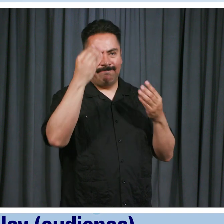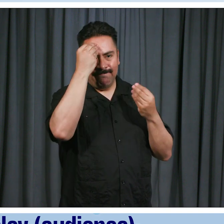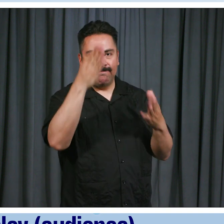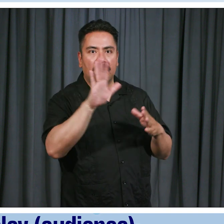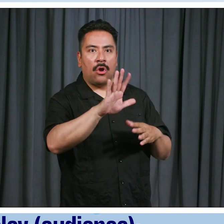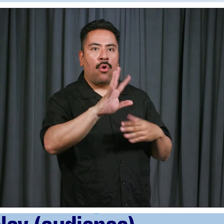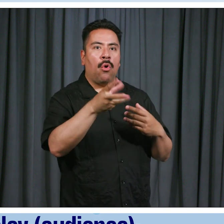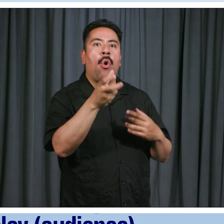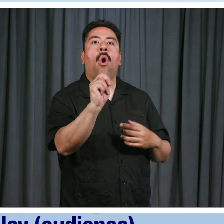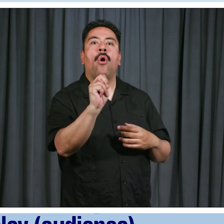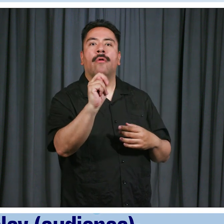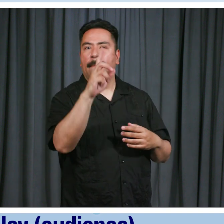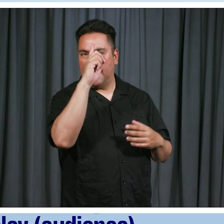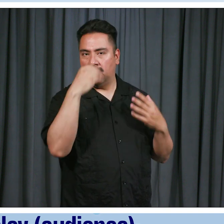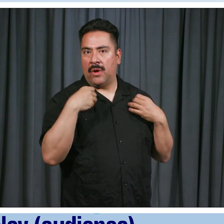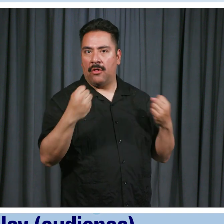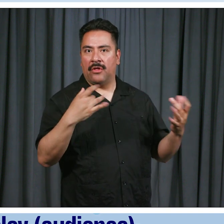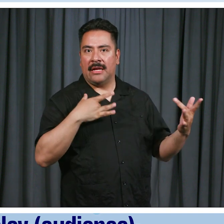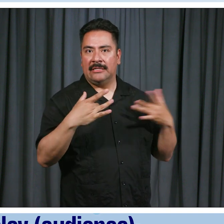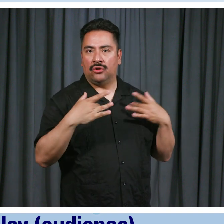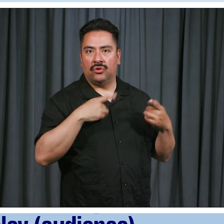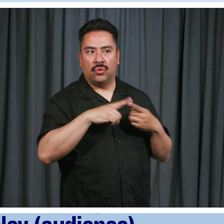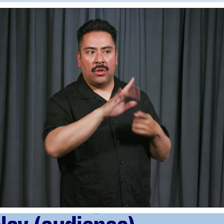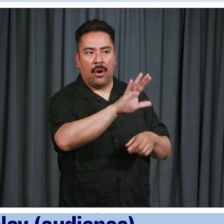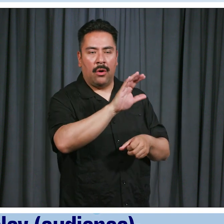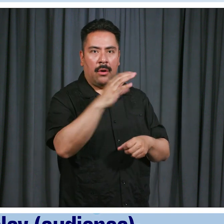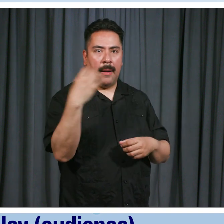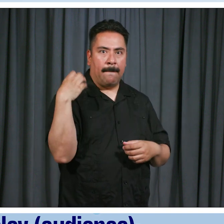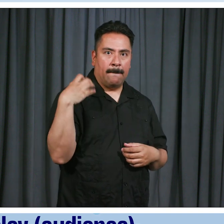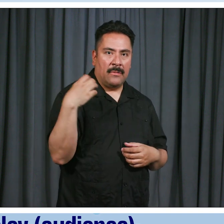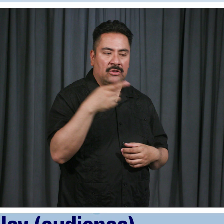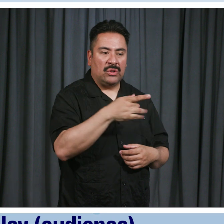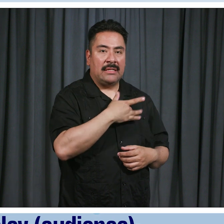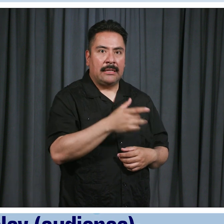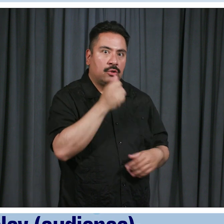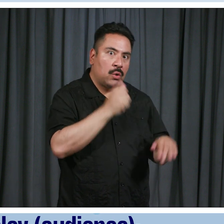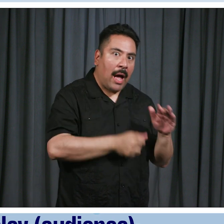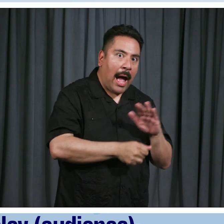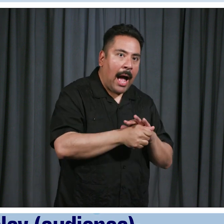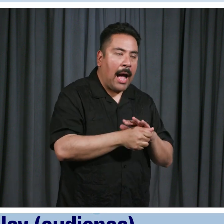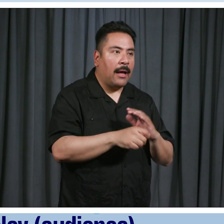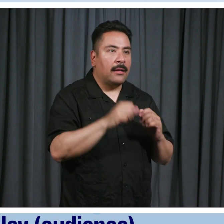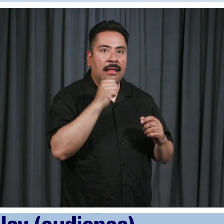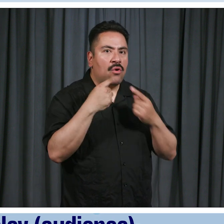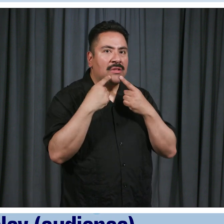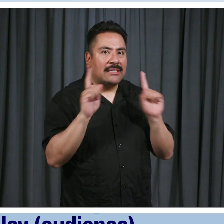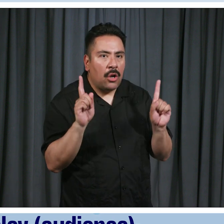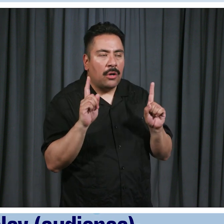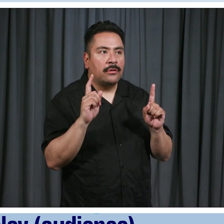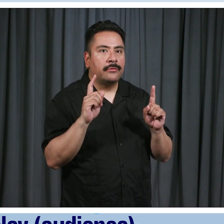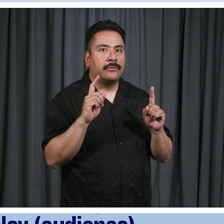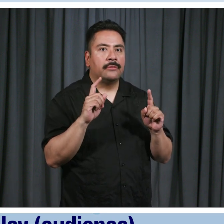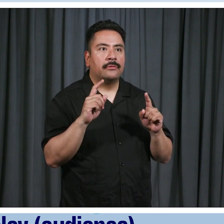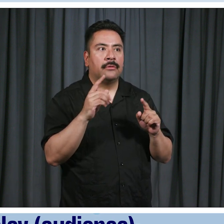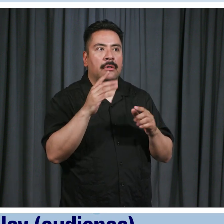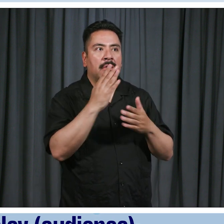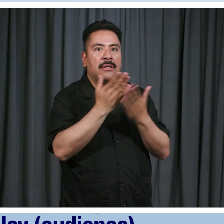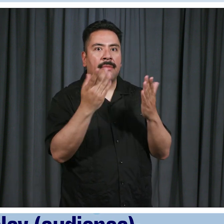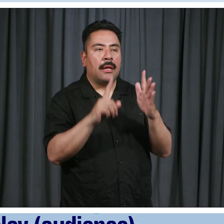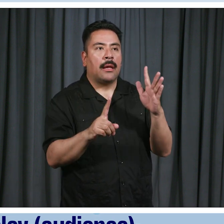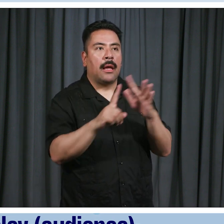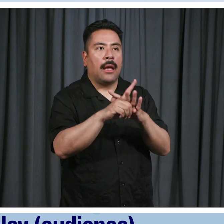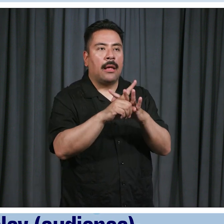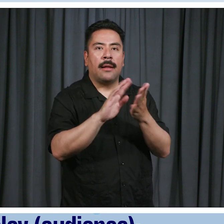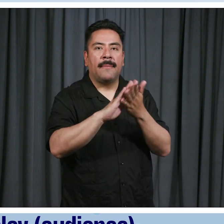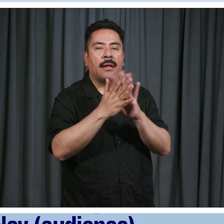health concerns to their employers, and so they kind of hide it, they don't disclose, something comes up, and then it becomes a